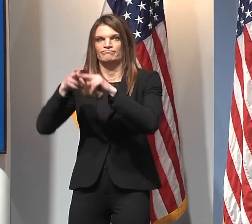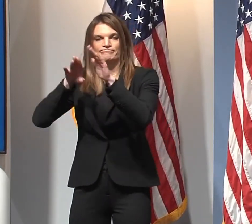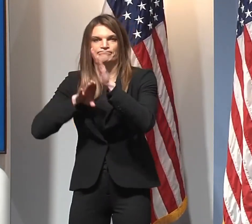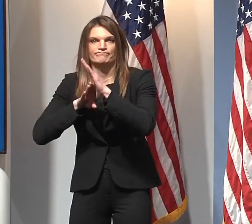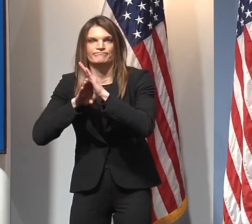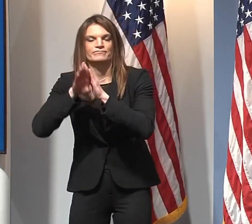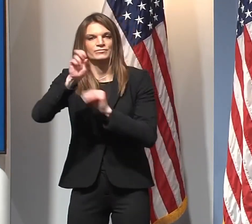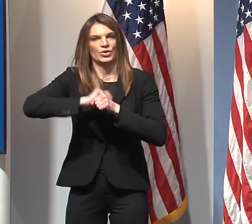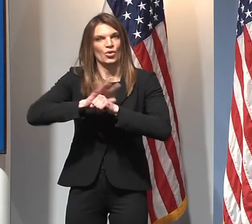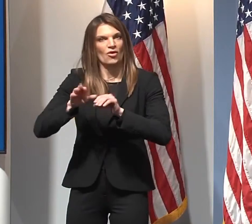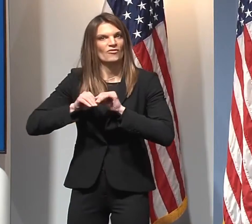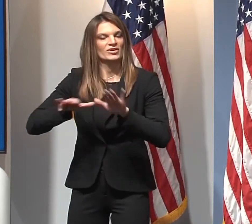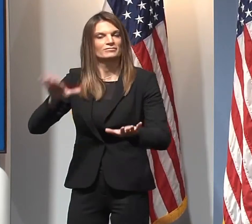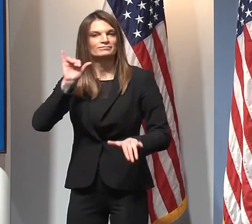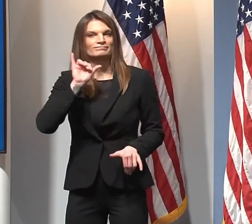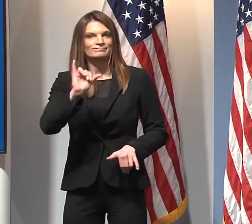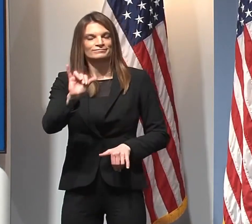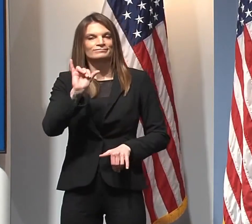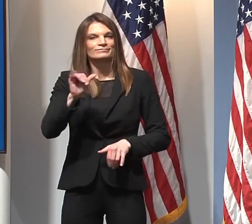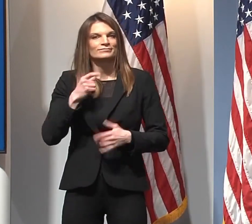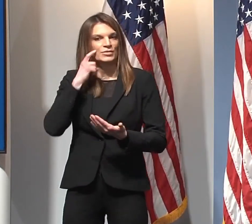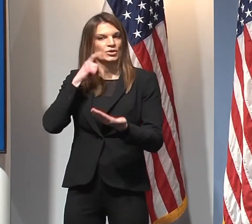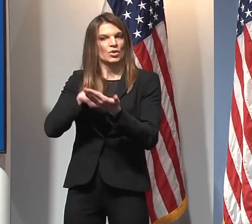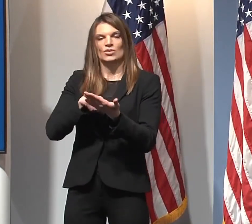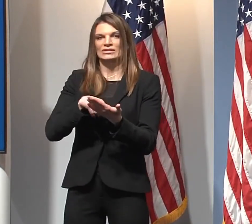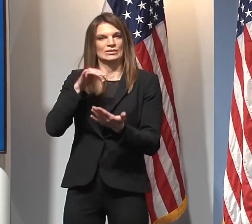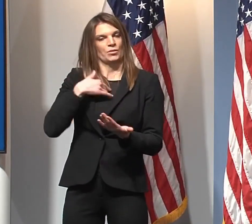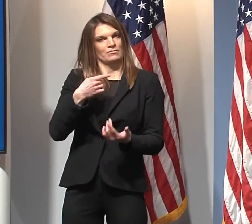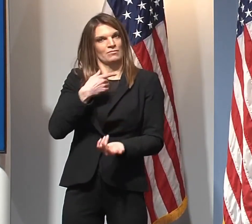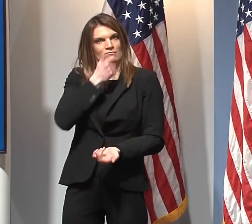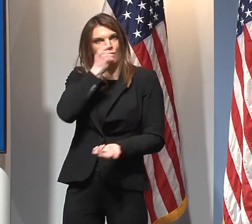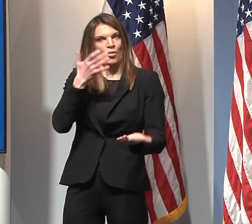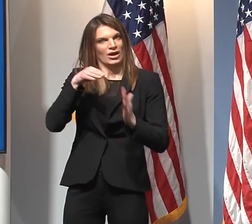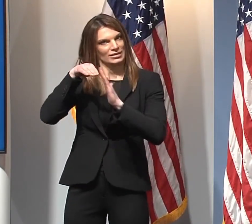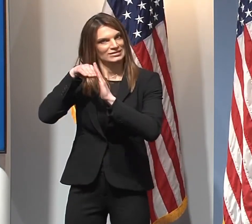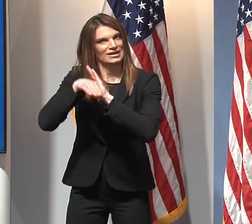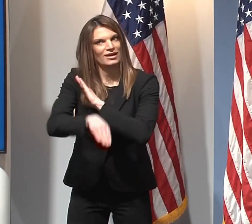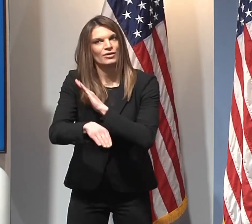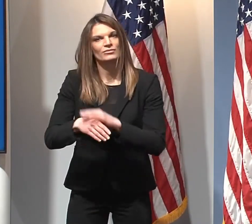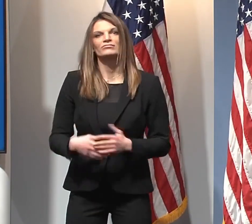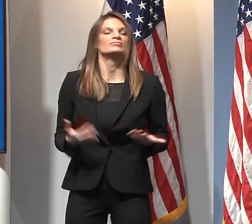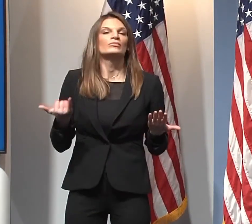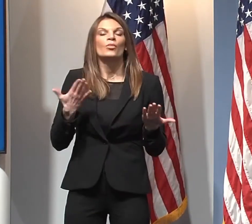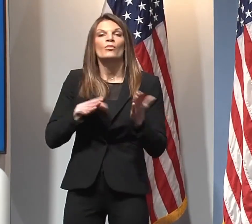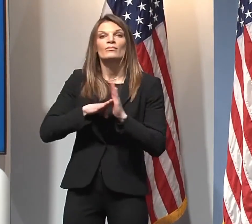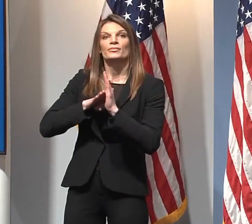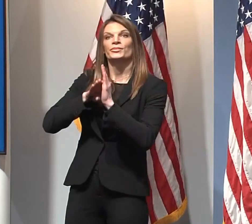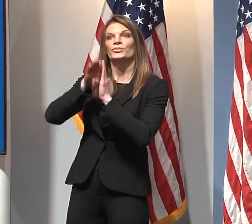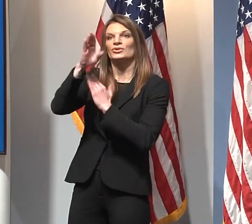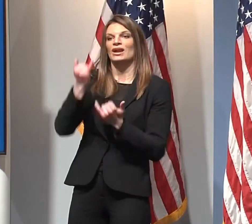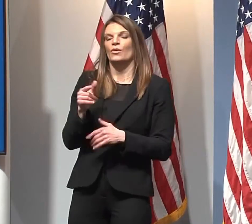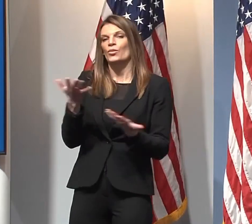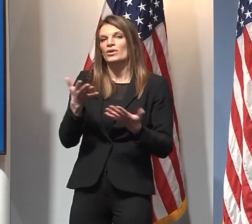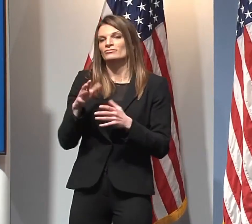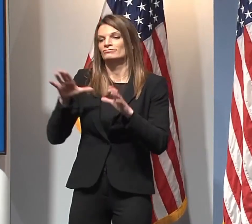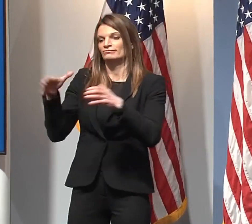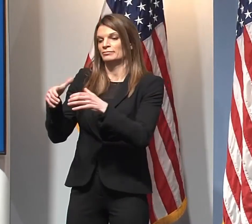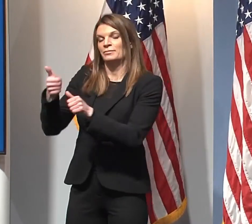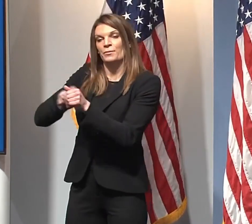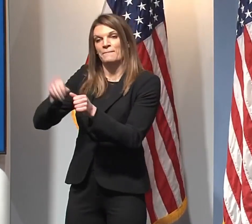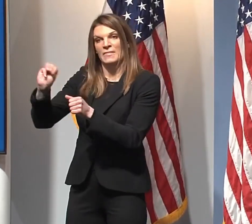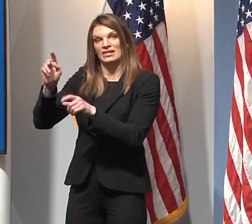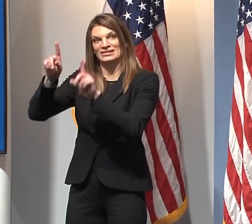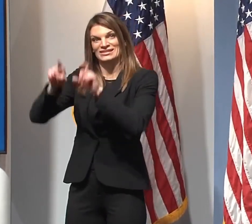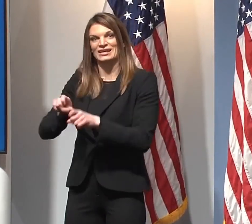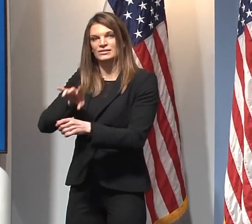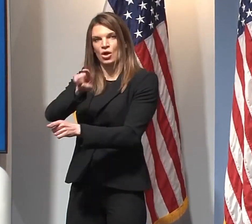the key metrics that we are tracking for COVID-19. Case rates are now at 173 cases per